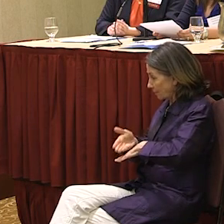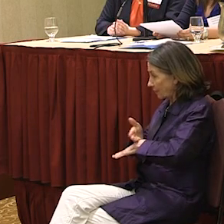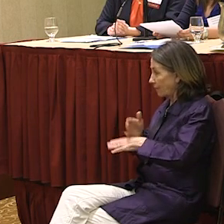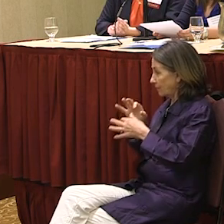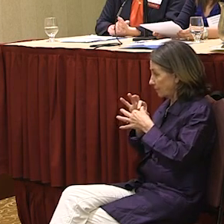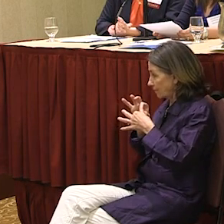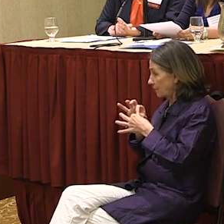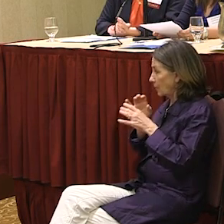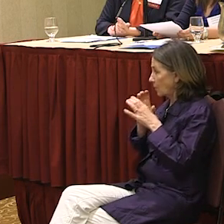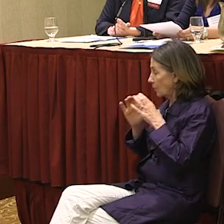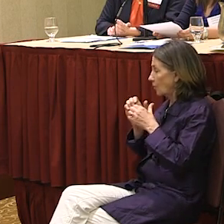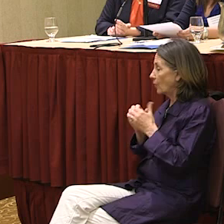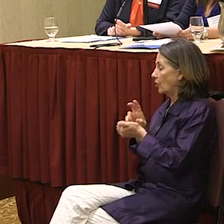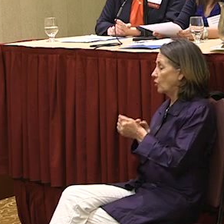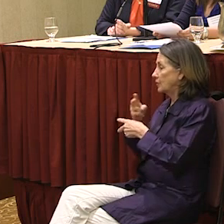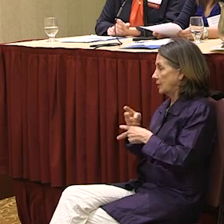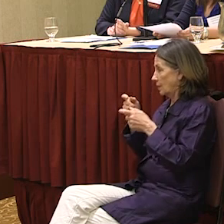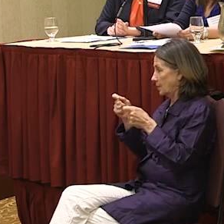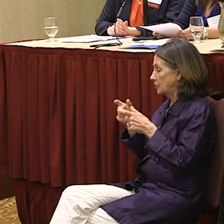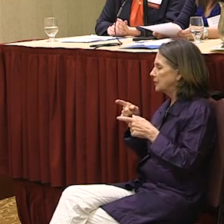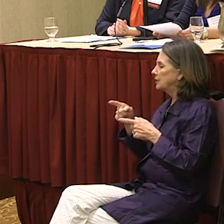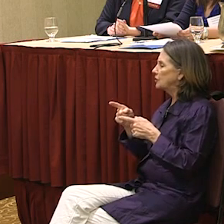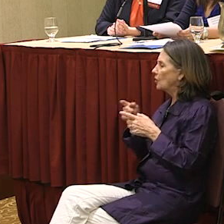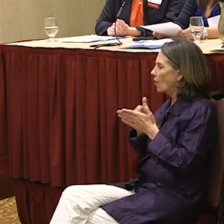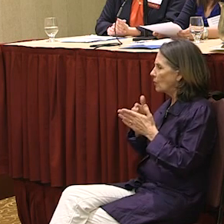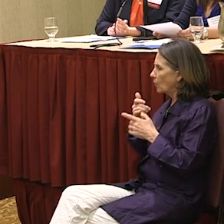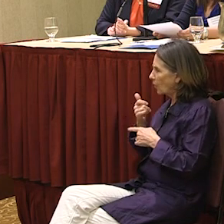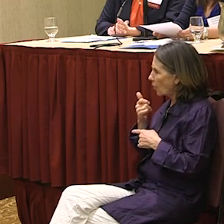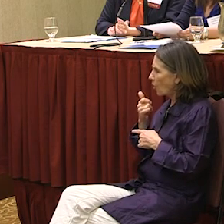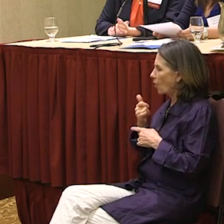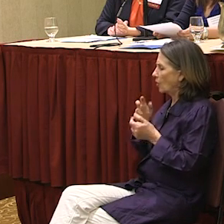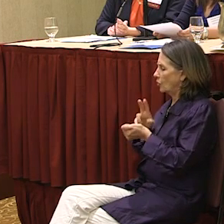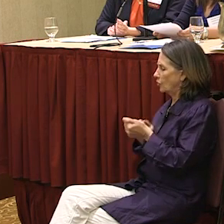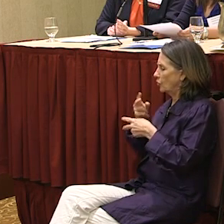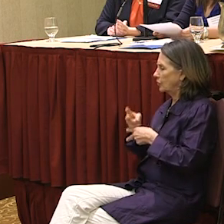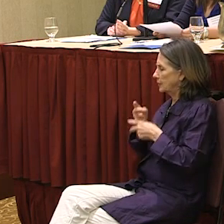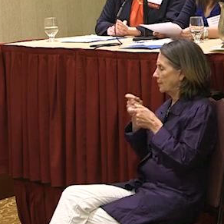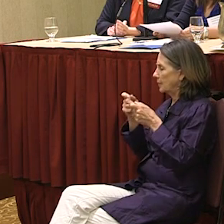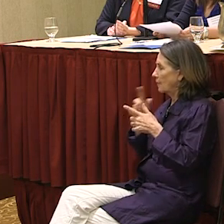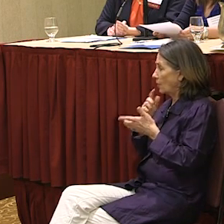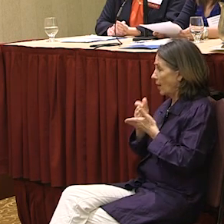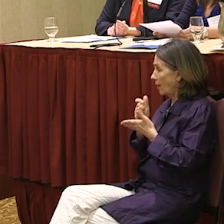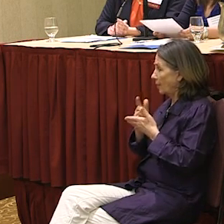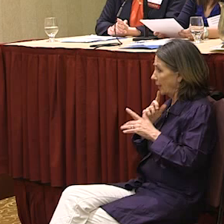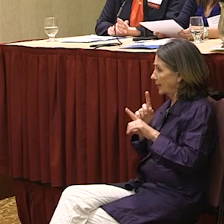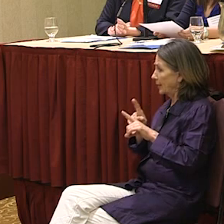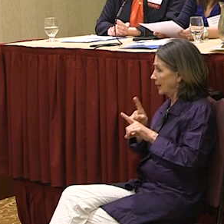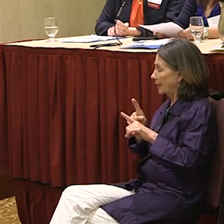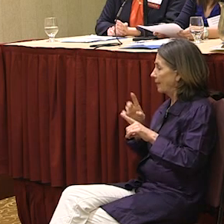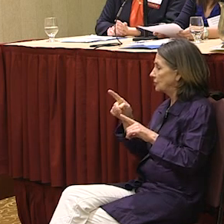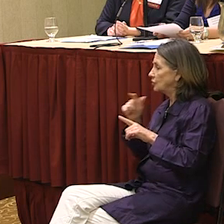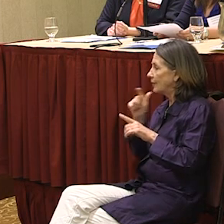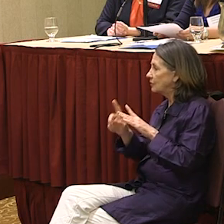care practice. As in the past, Jenny has made frequent calls to the nurse care manager for assistance and multiple office visits where she was a